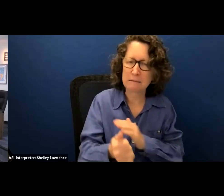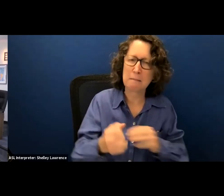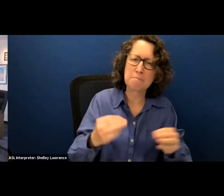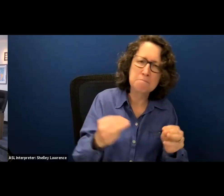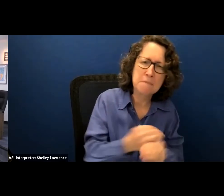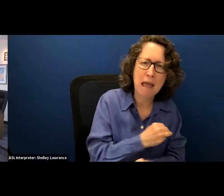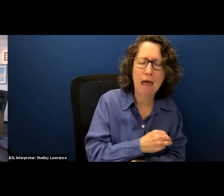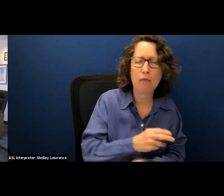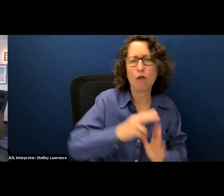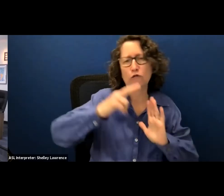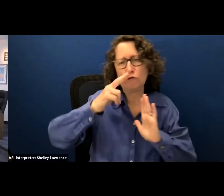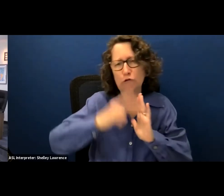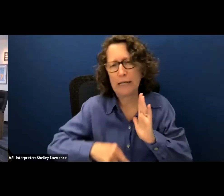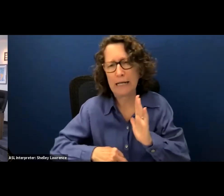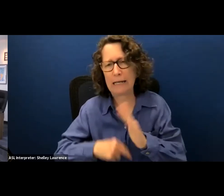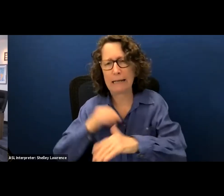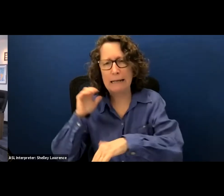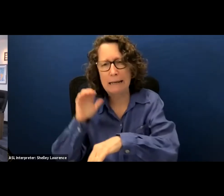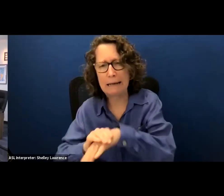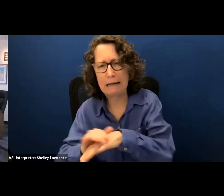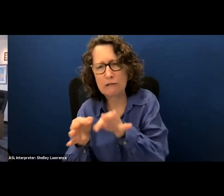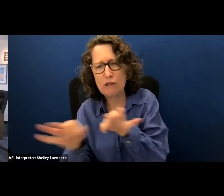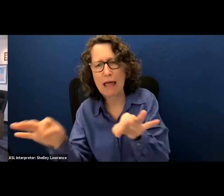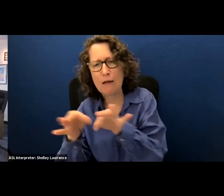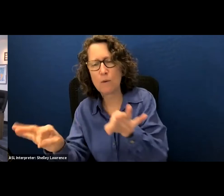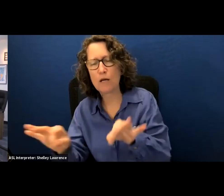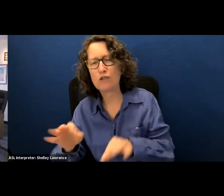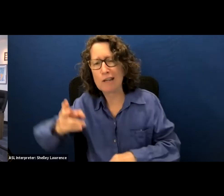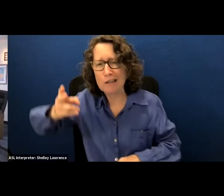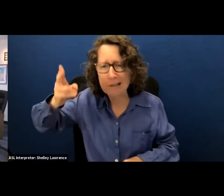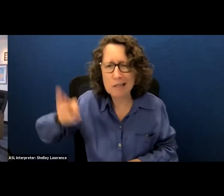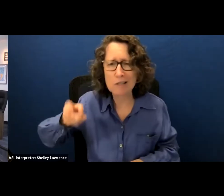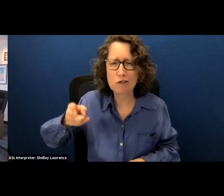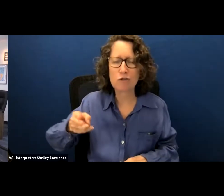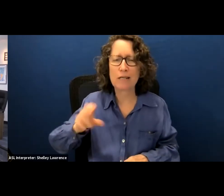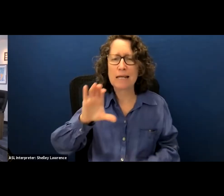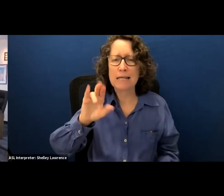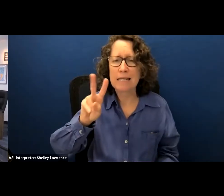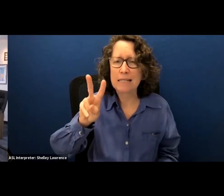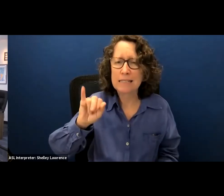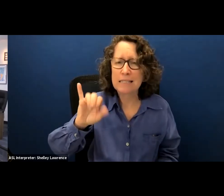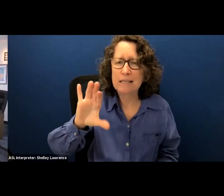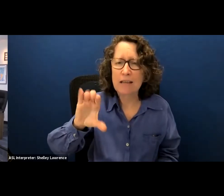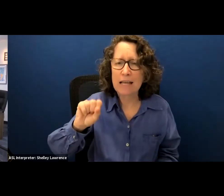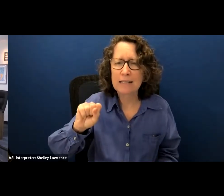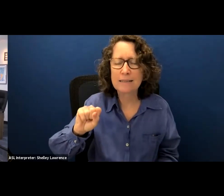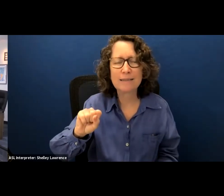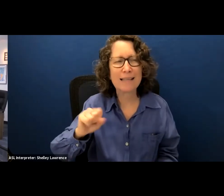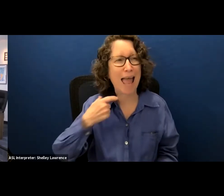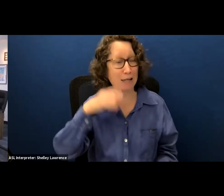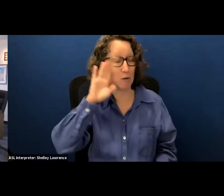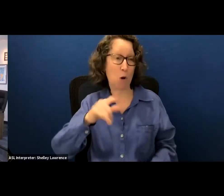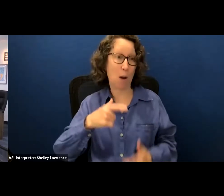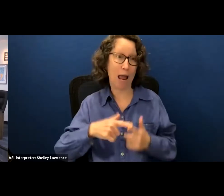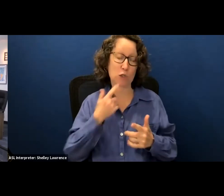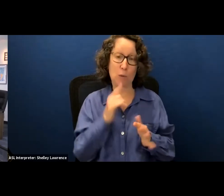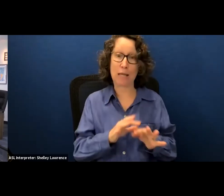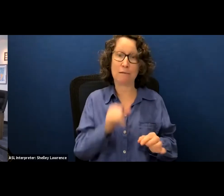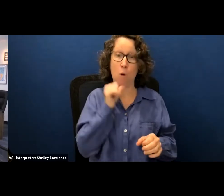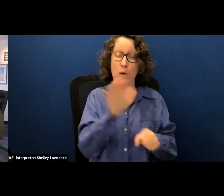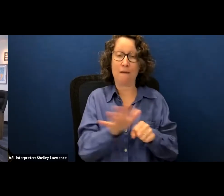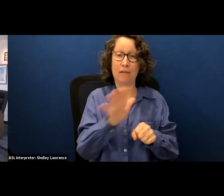math, reading, English language, history, civics. And as we have a critical shortage